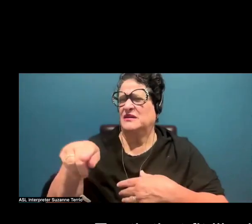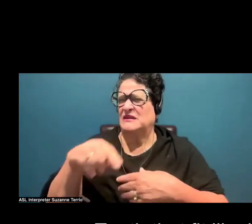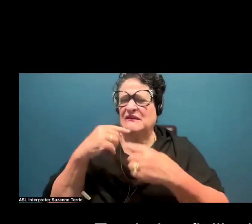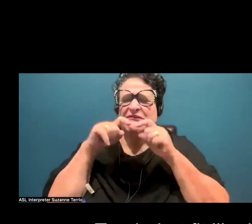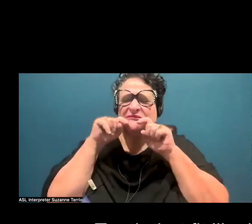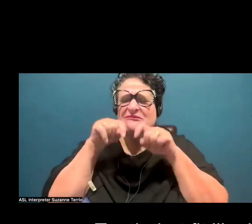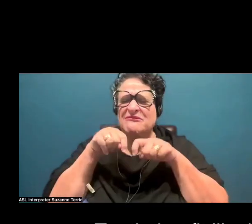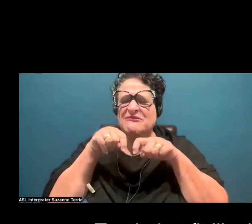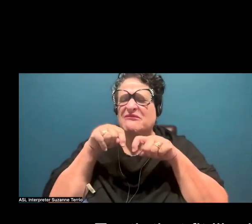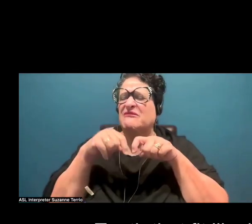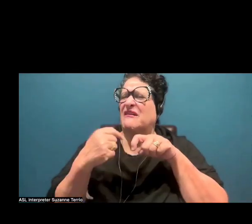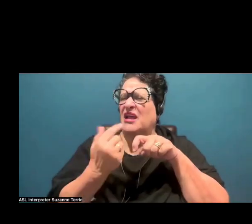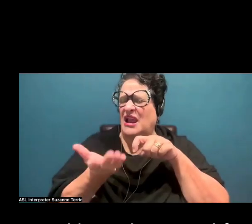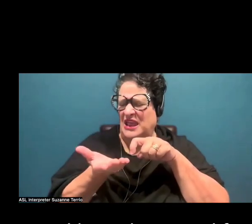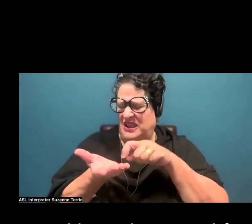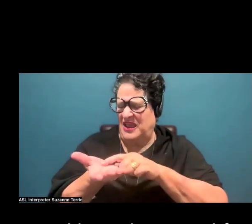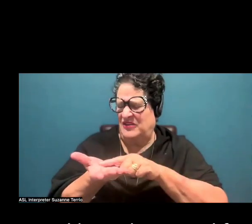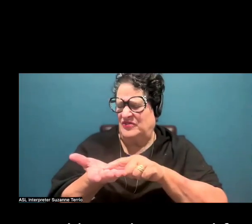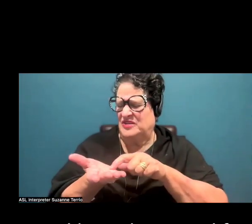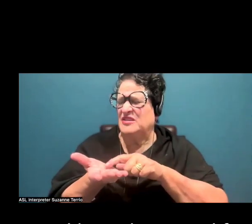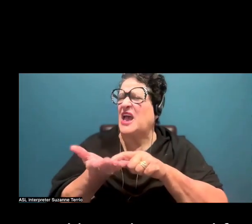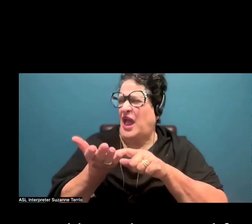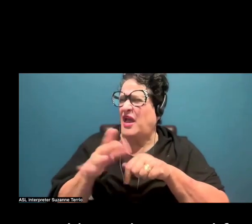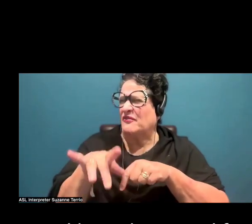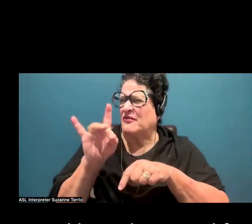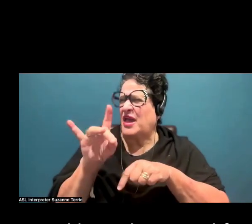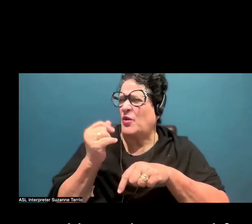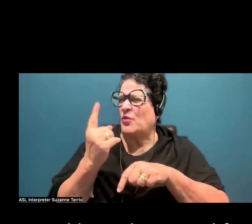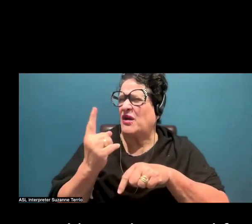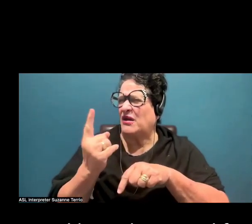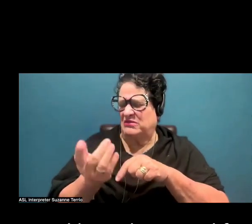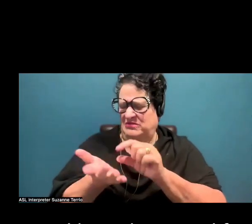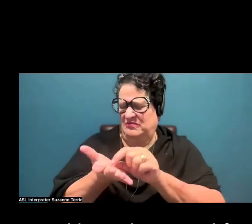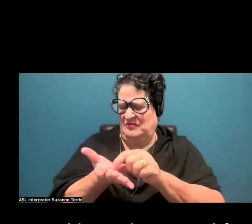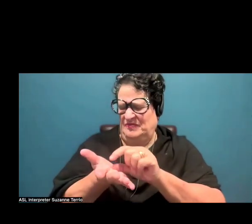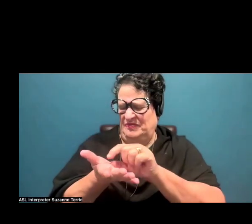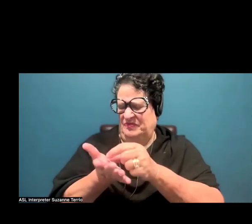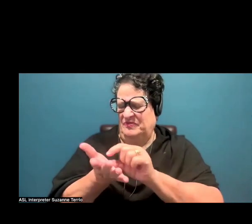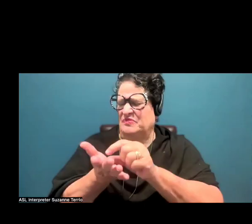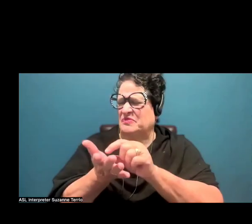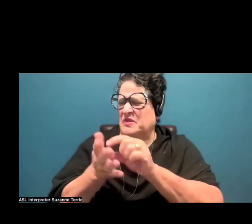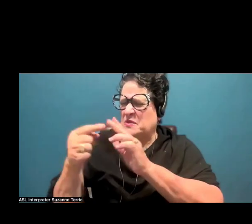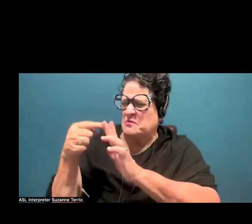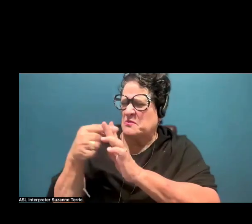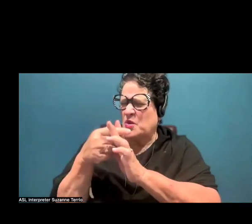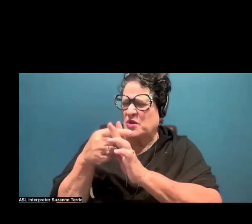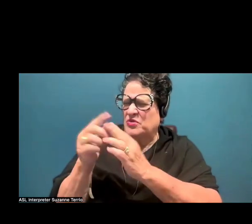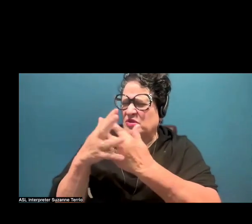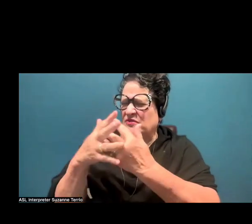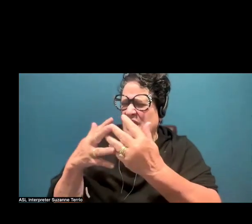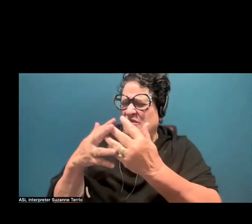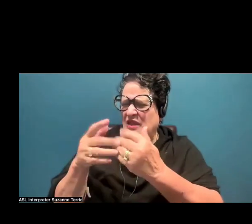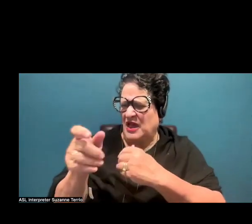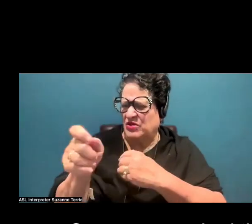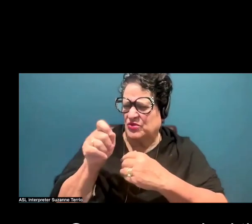like knives in the palm of my hand. I know because I found one once, the end of it just poking through the fence, took it back and hid it under my